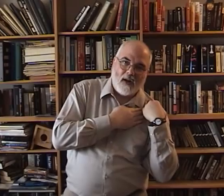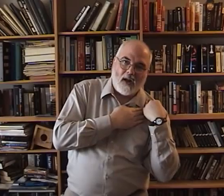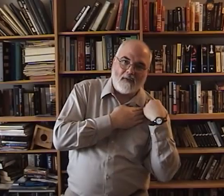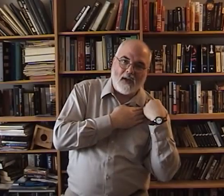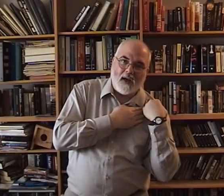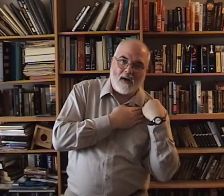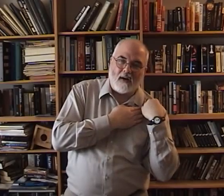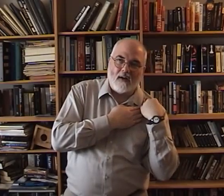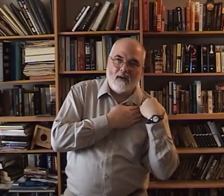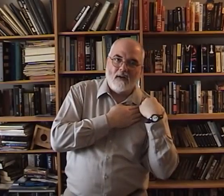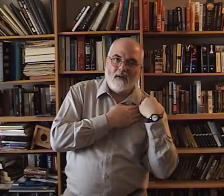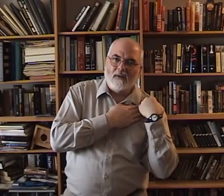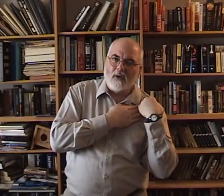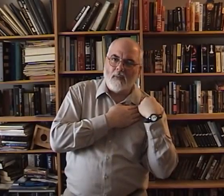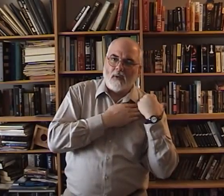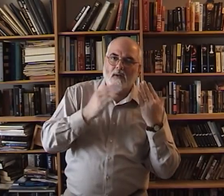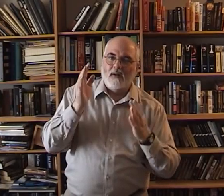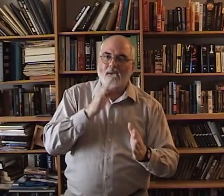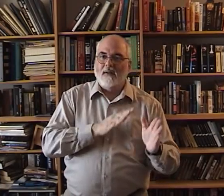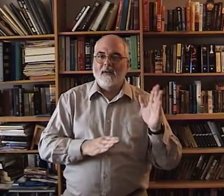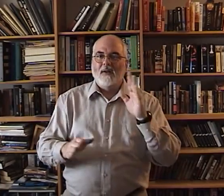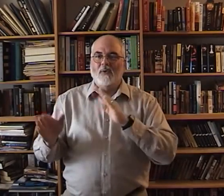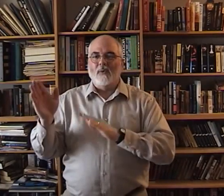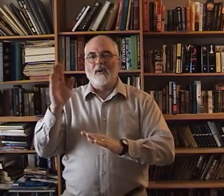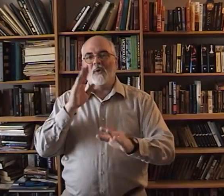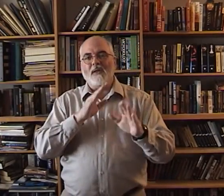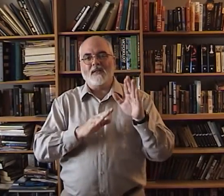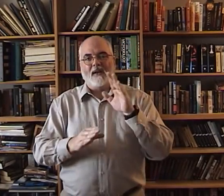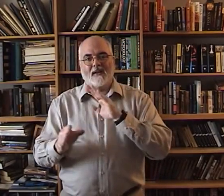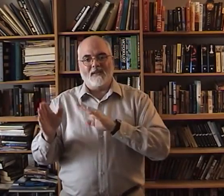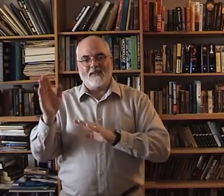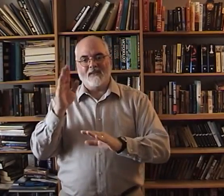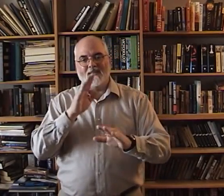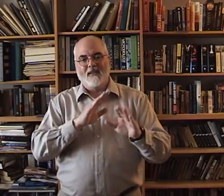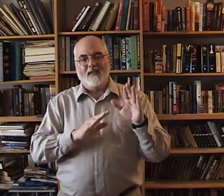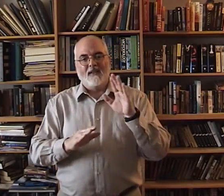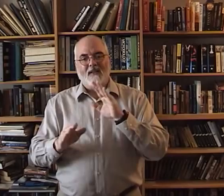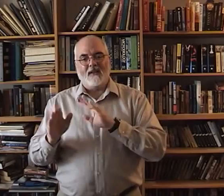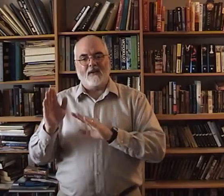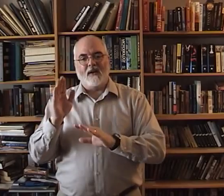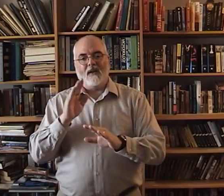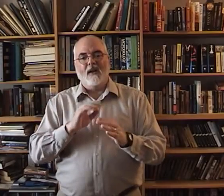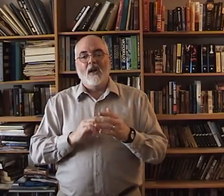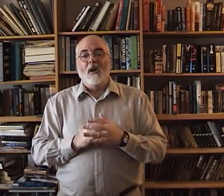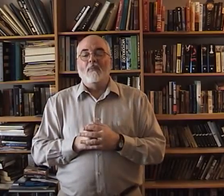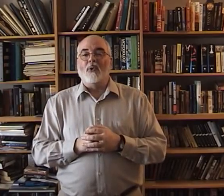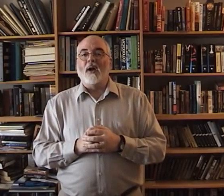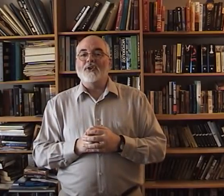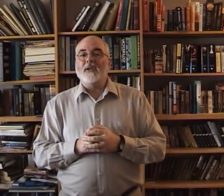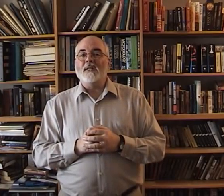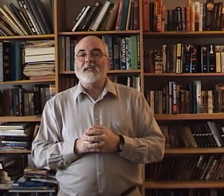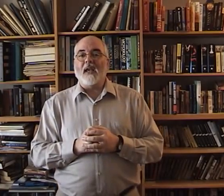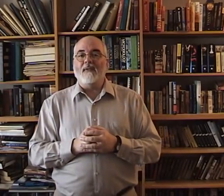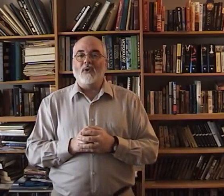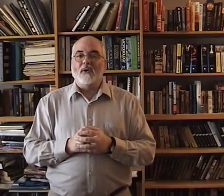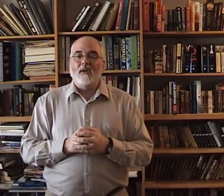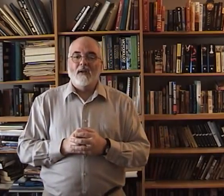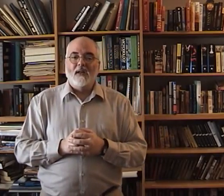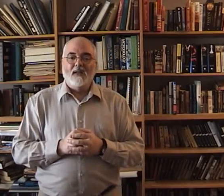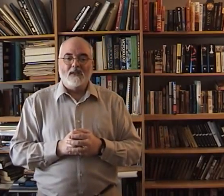of care, trouble. We know these signs. All right, precious Savior,